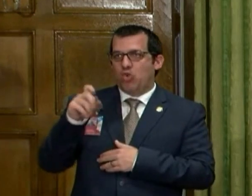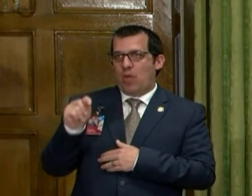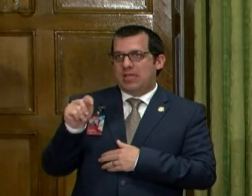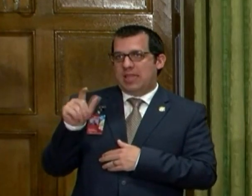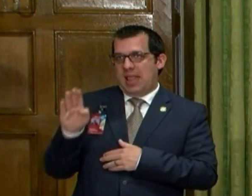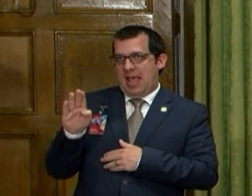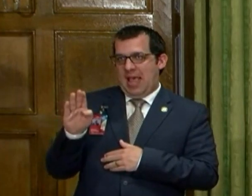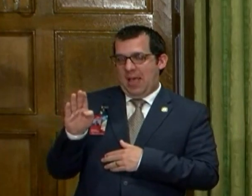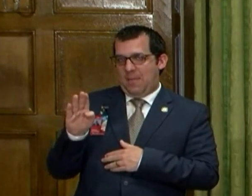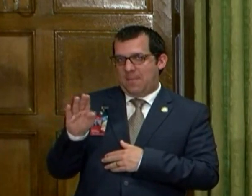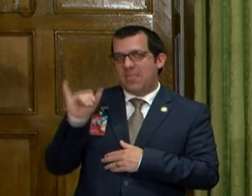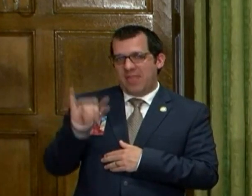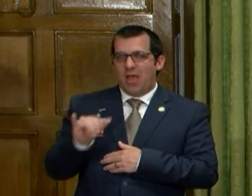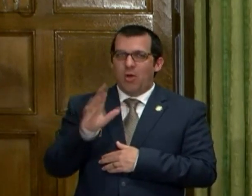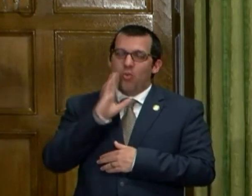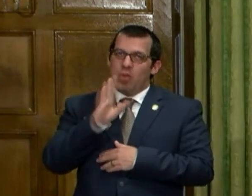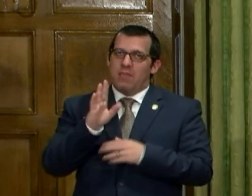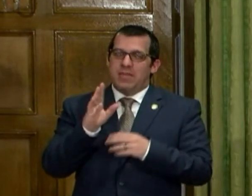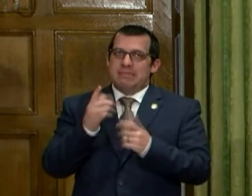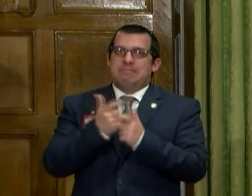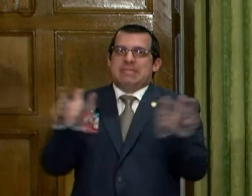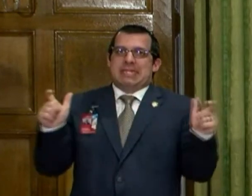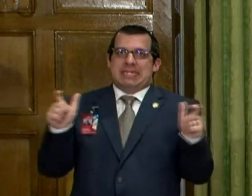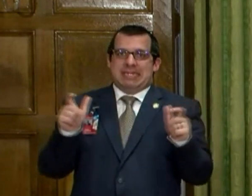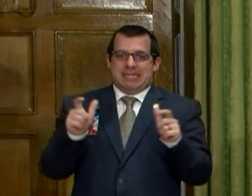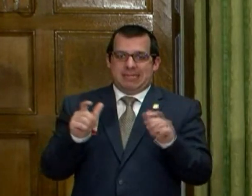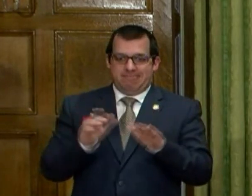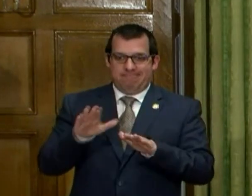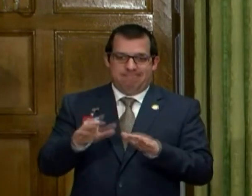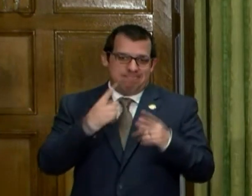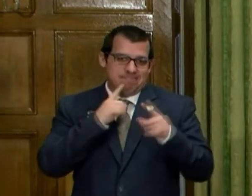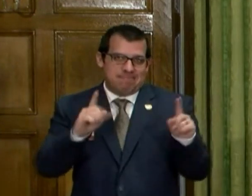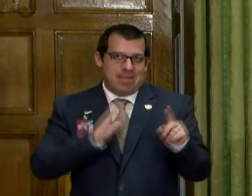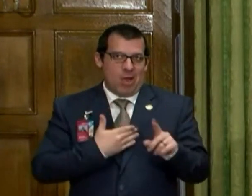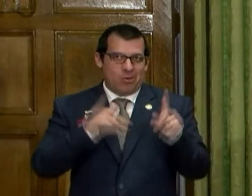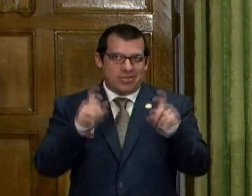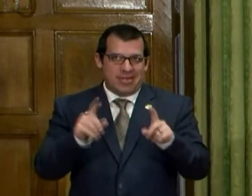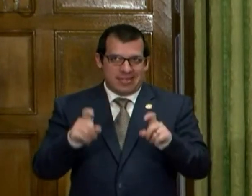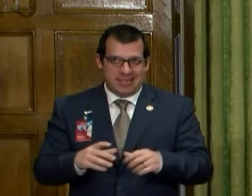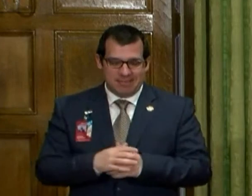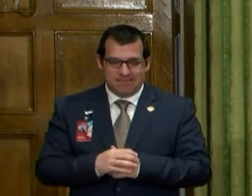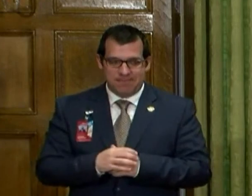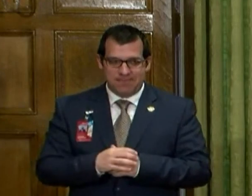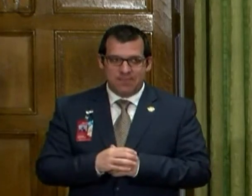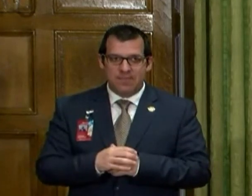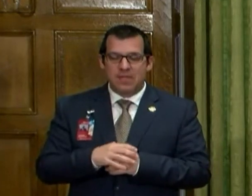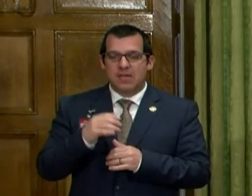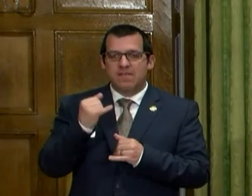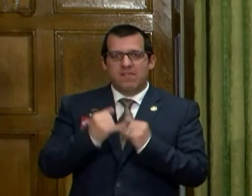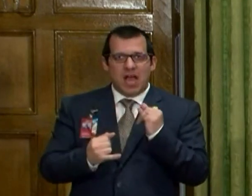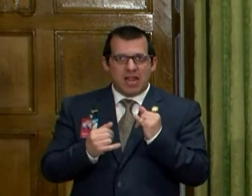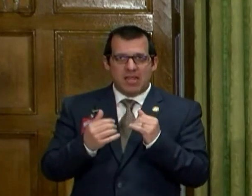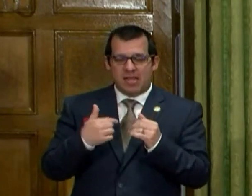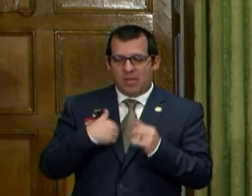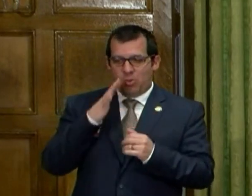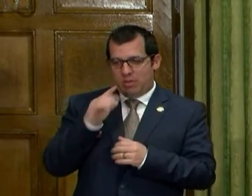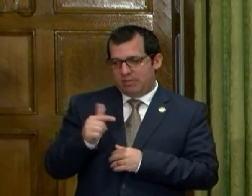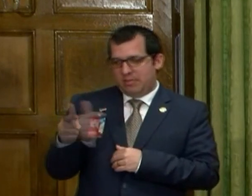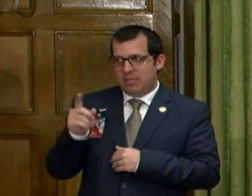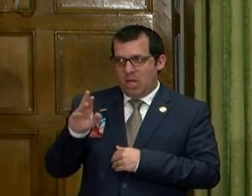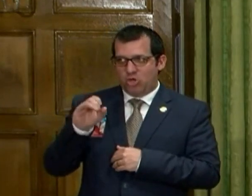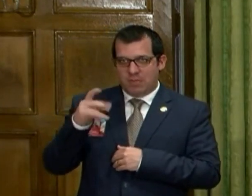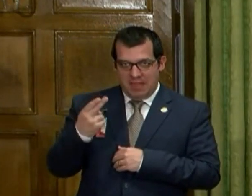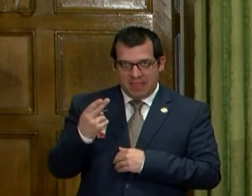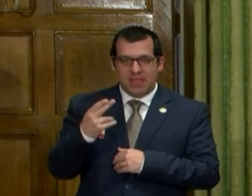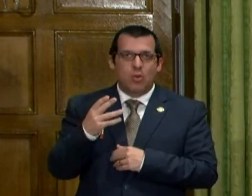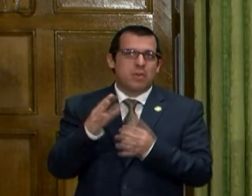Laboratories, it will be a very significant step forward in our testing capability. Finally, before I turn it over to Dr. Smith,